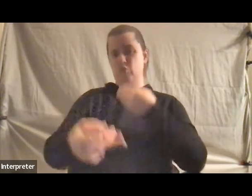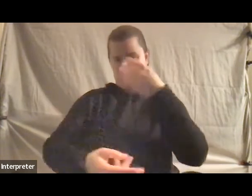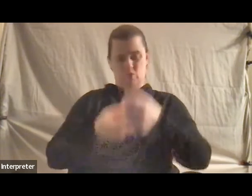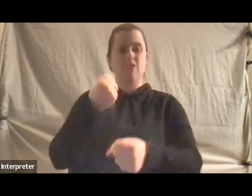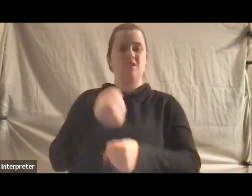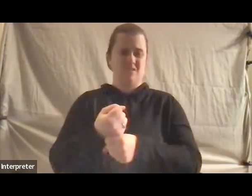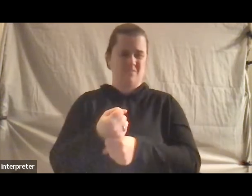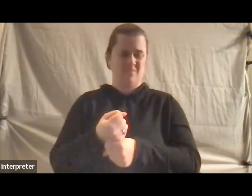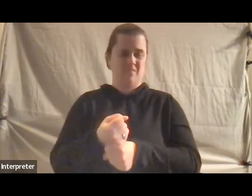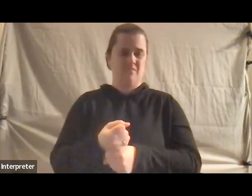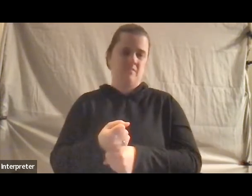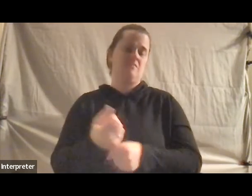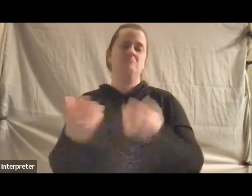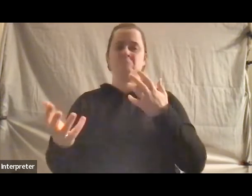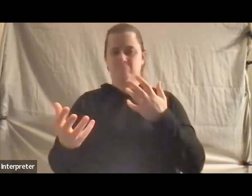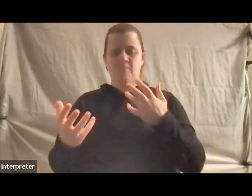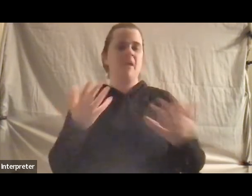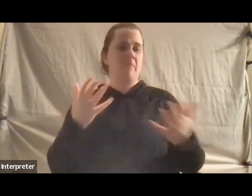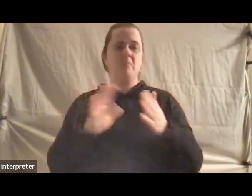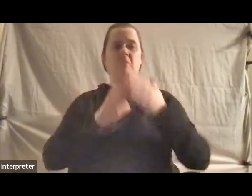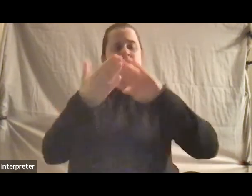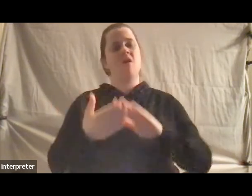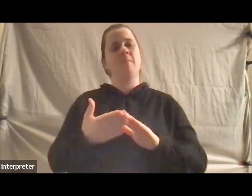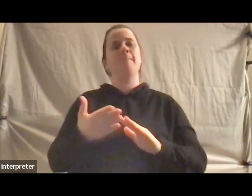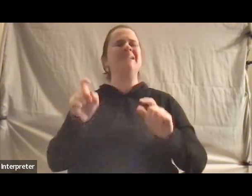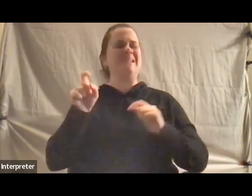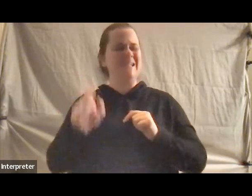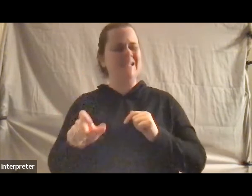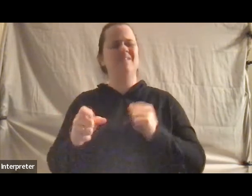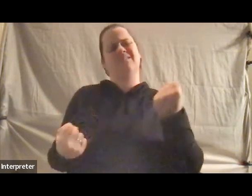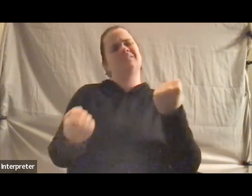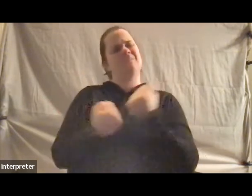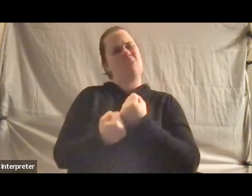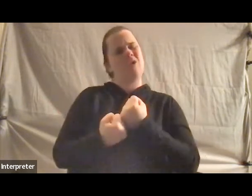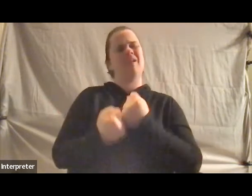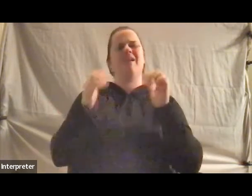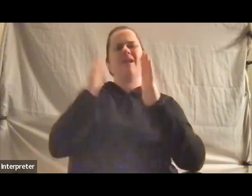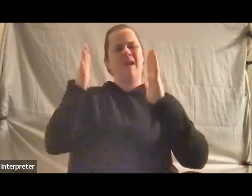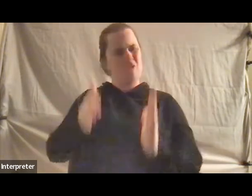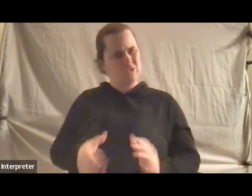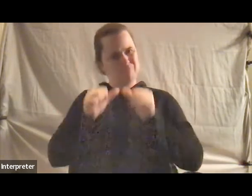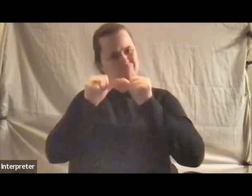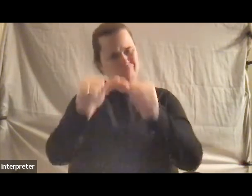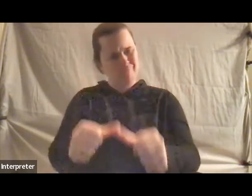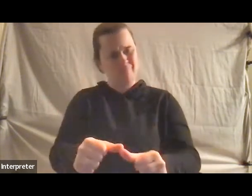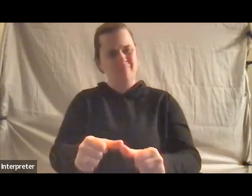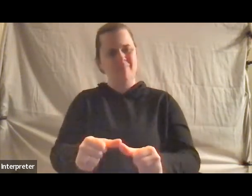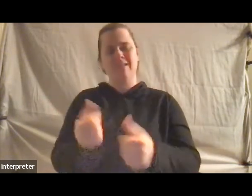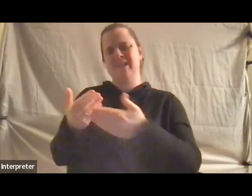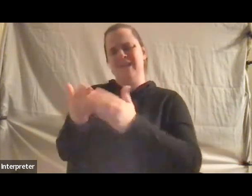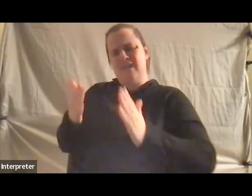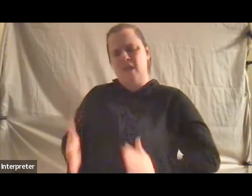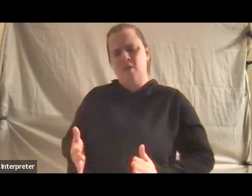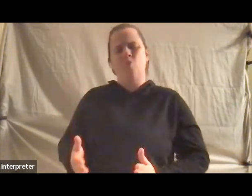much needed permanent supportive housing. Some of our friends, families, and neighbors are living with disabilities